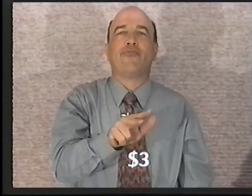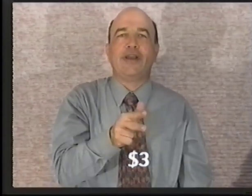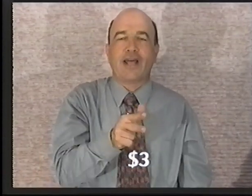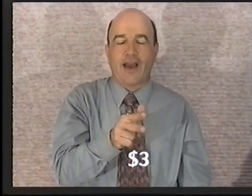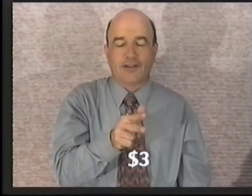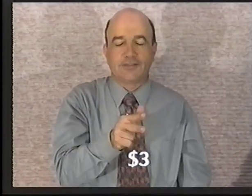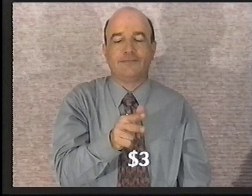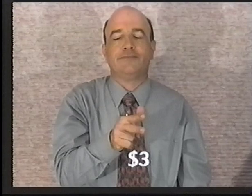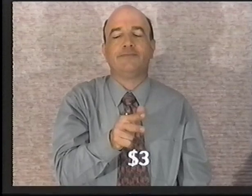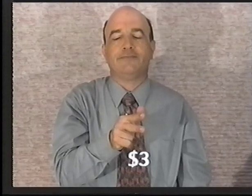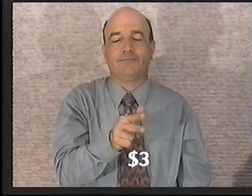$3.